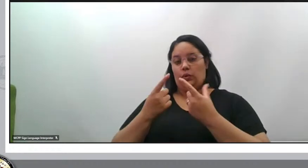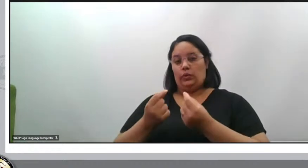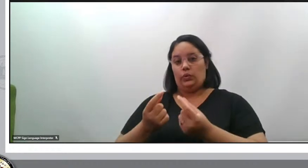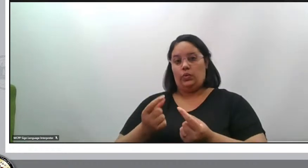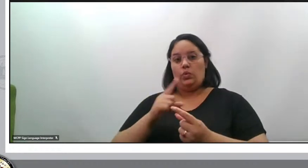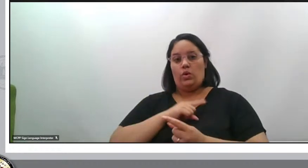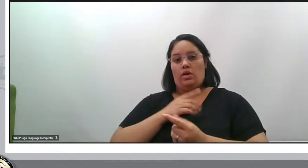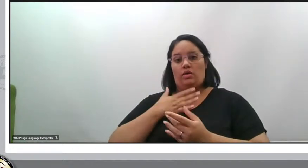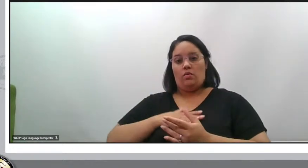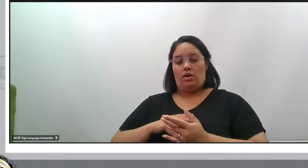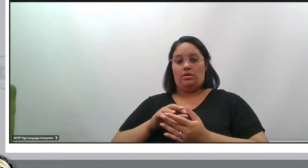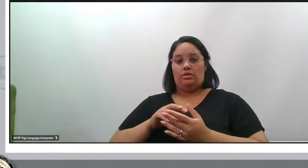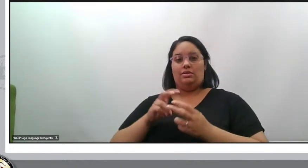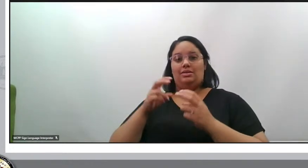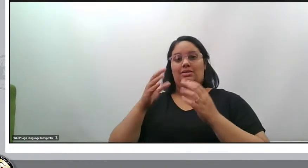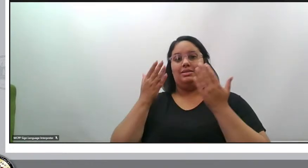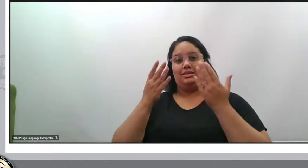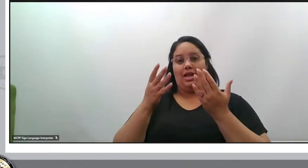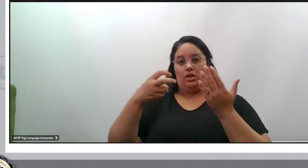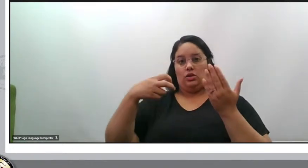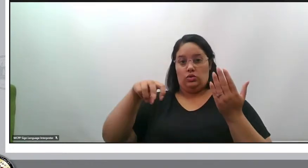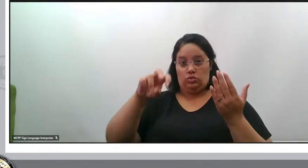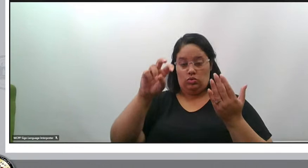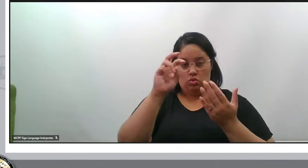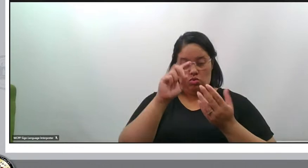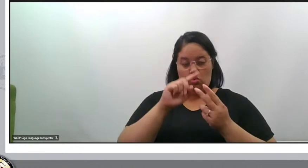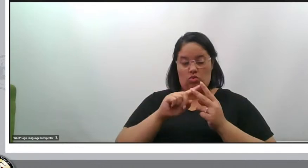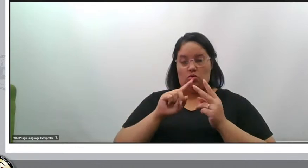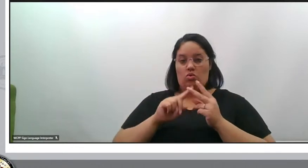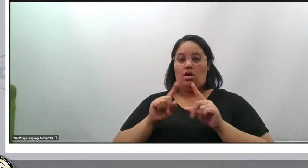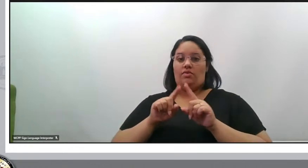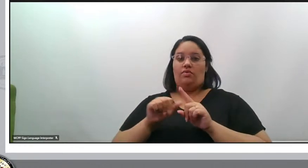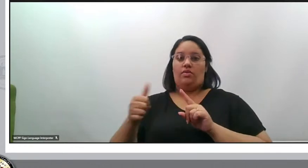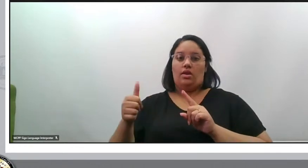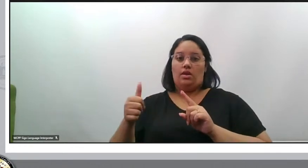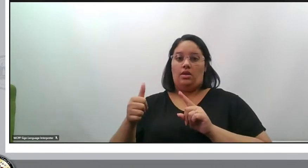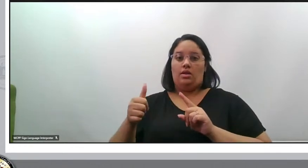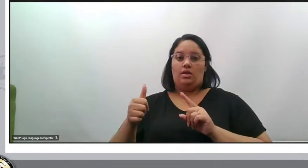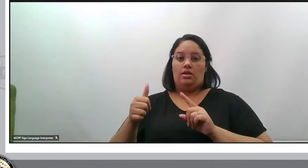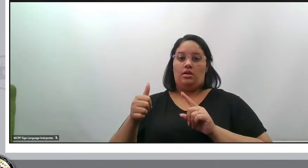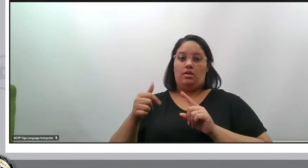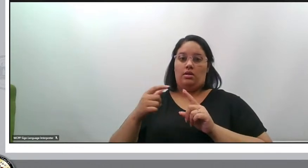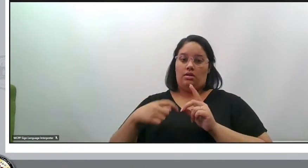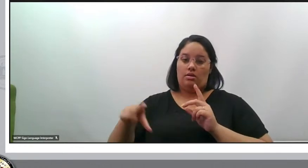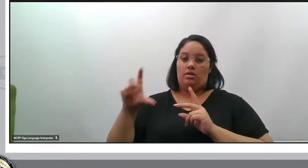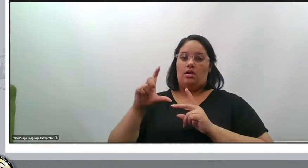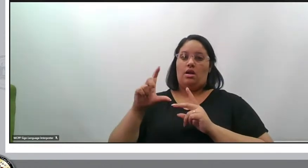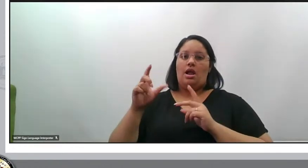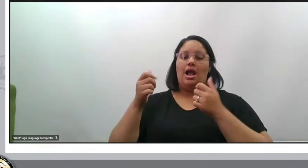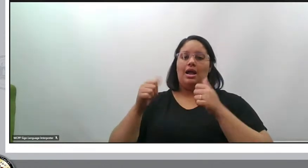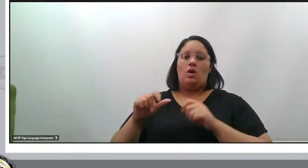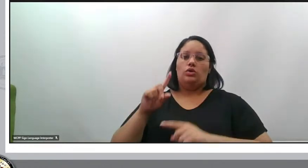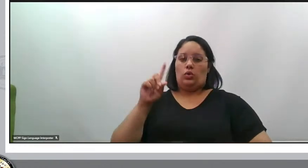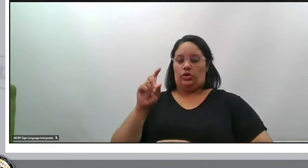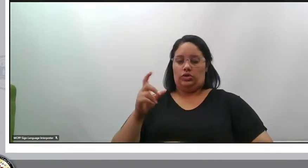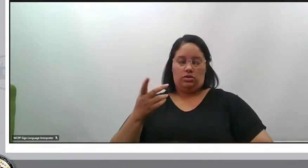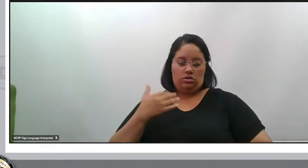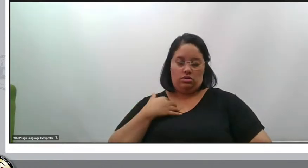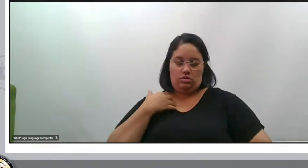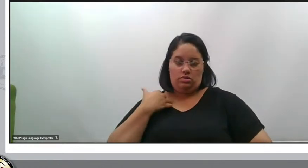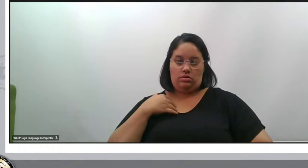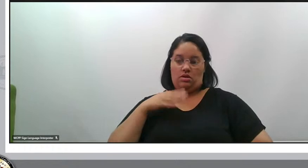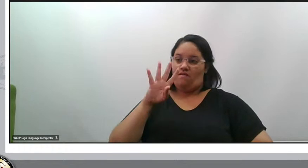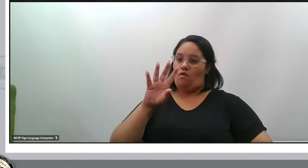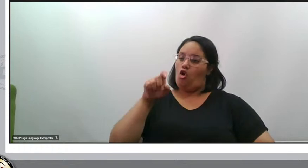do study tours, and then the natural accounting question is then, is the